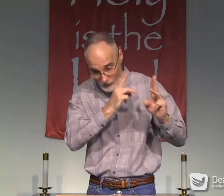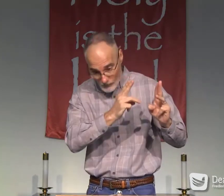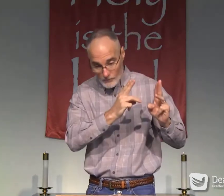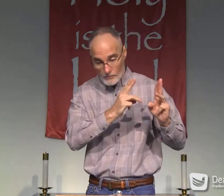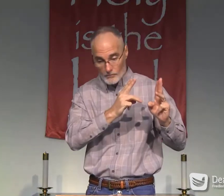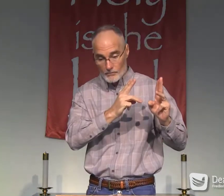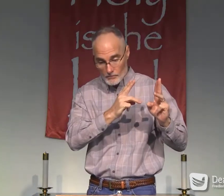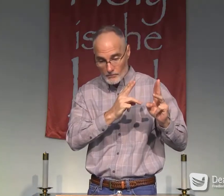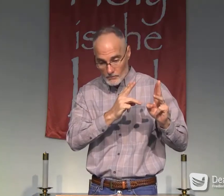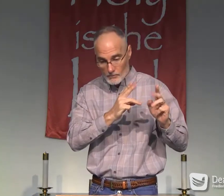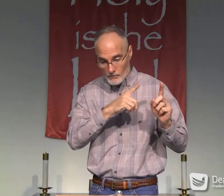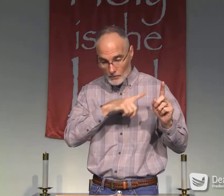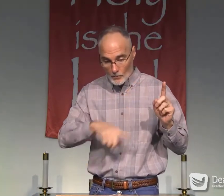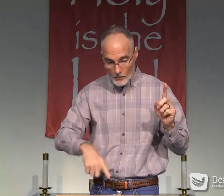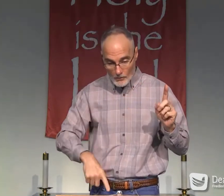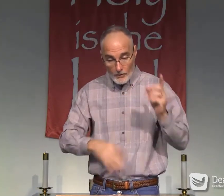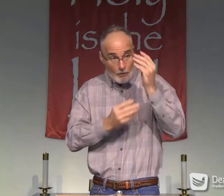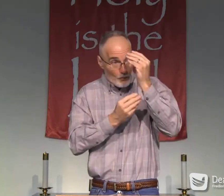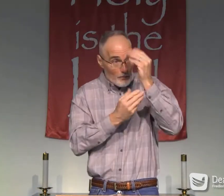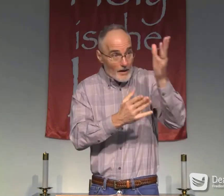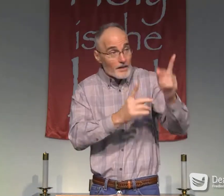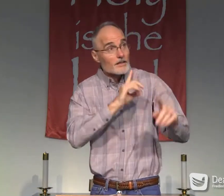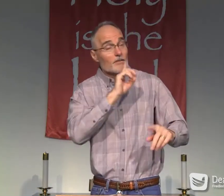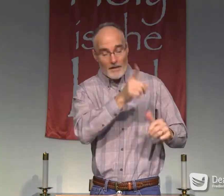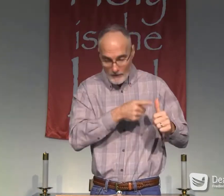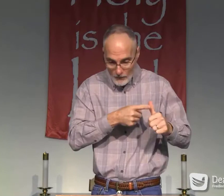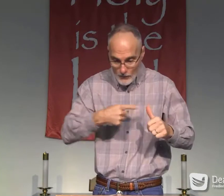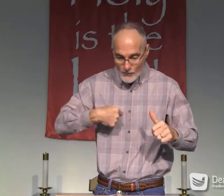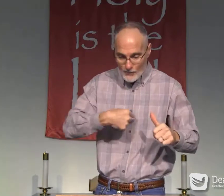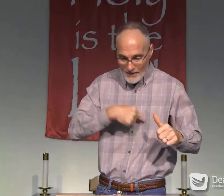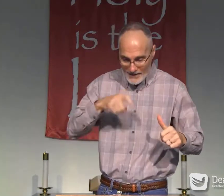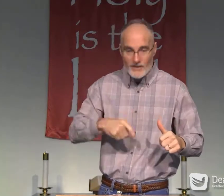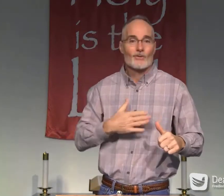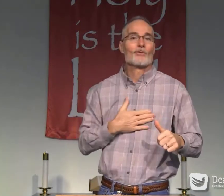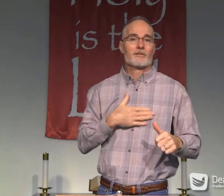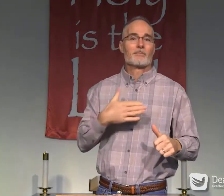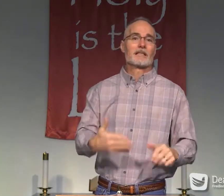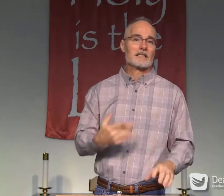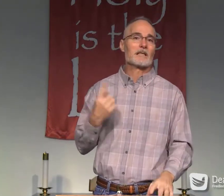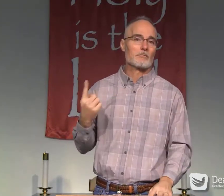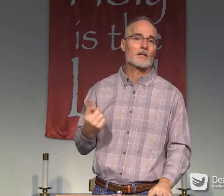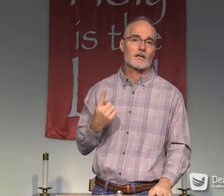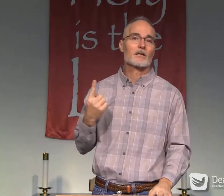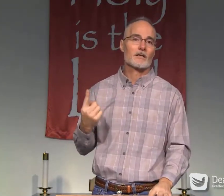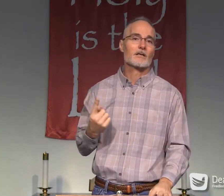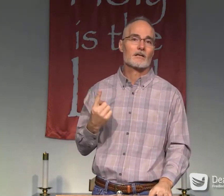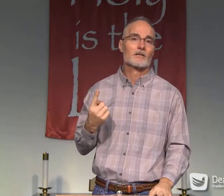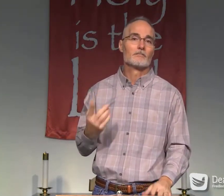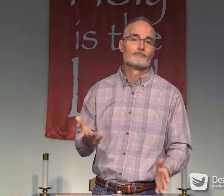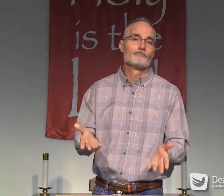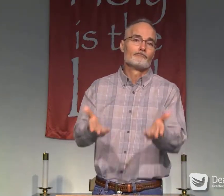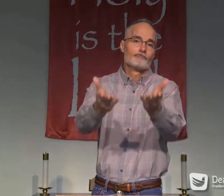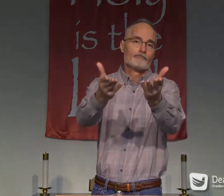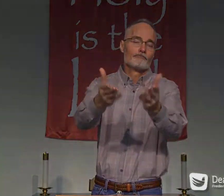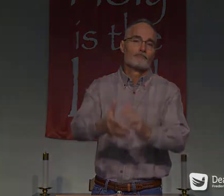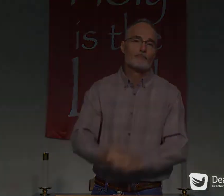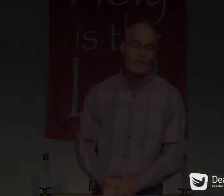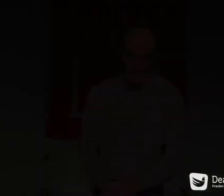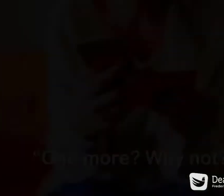But if we really want to honor the Lord, to obey his commands first, we have to admit something.